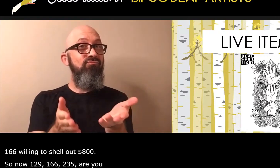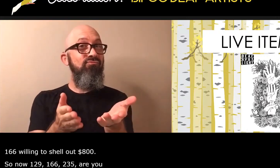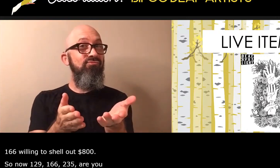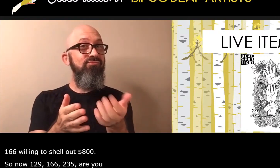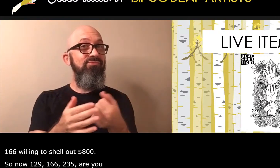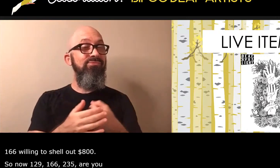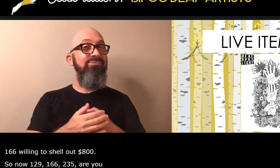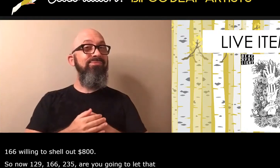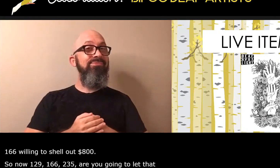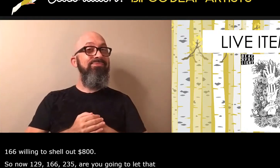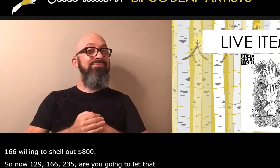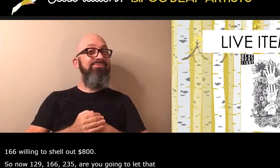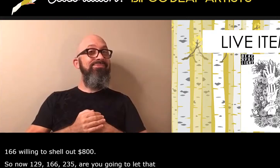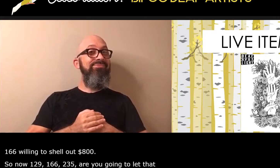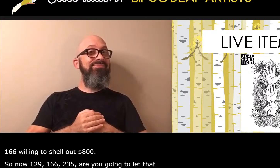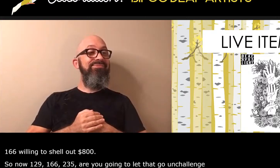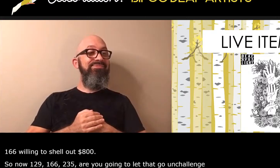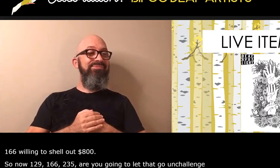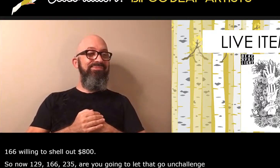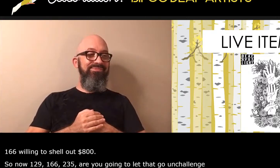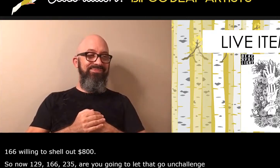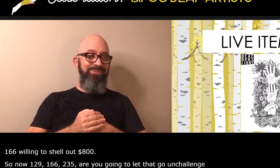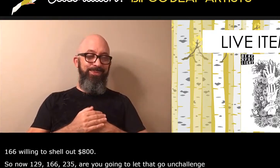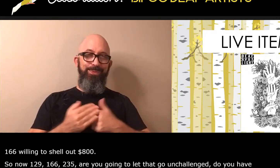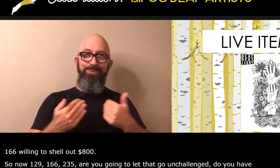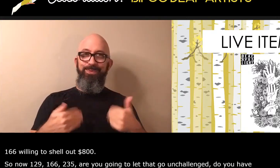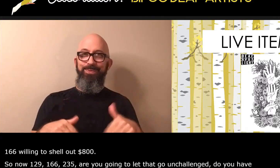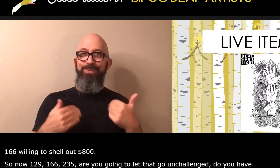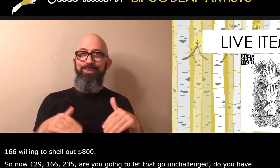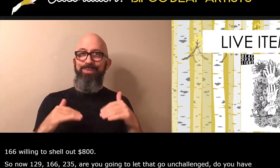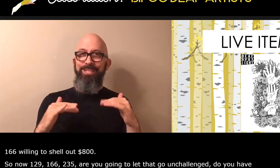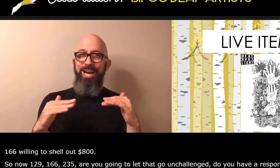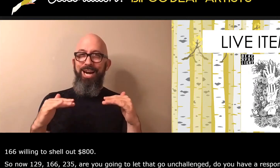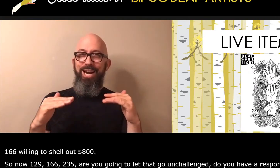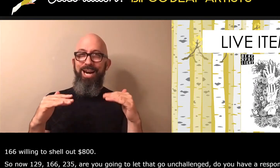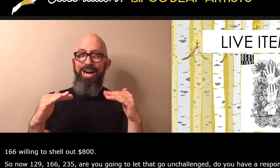that? Can you beat 800?